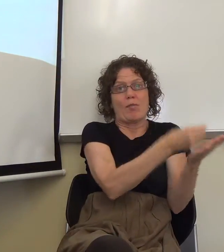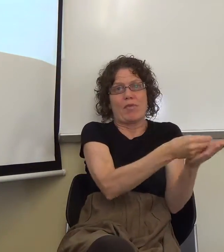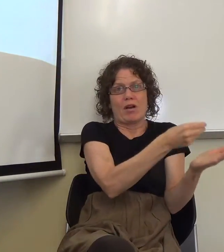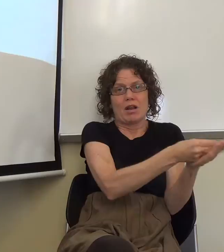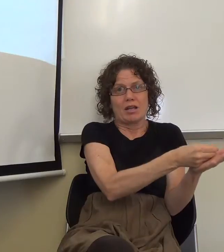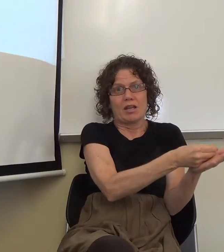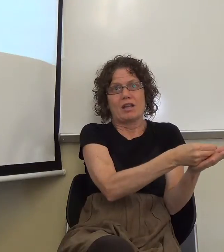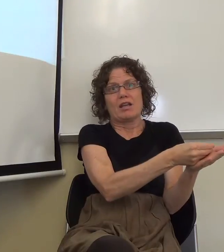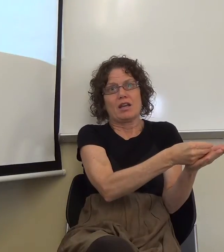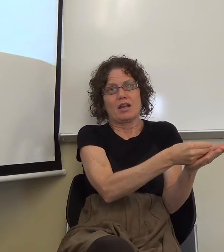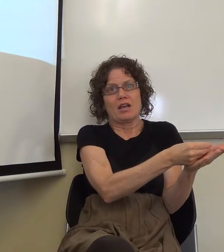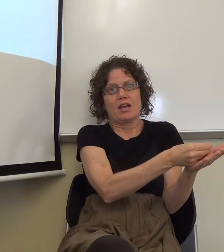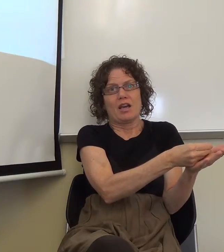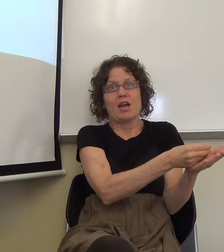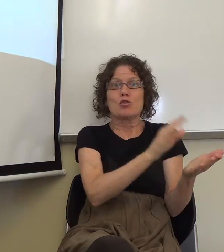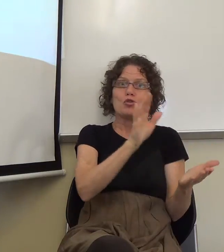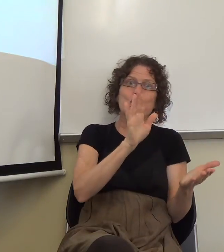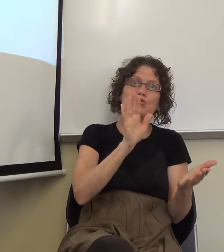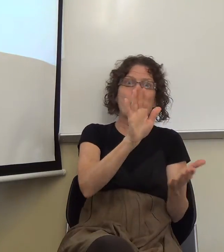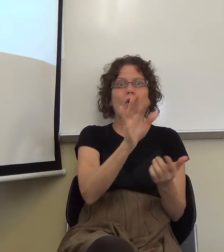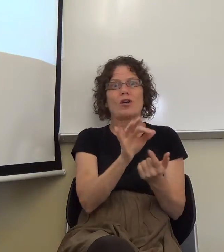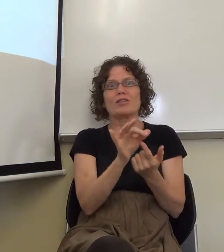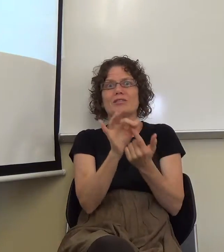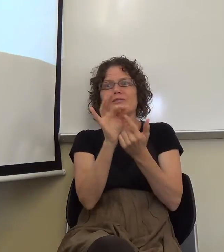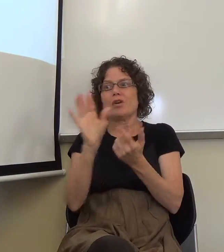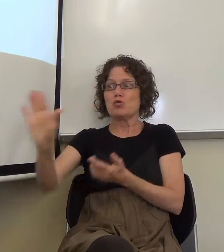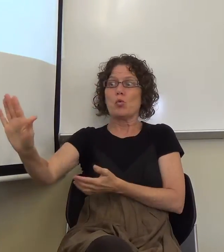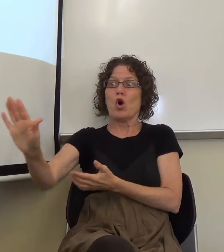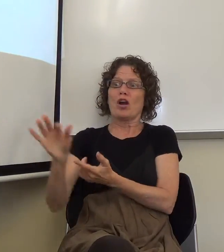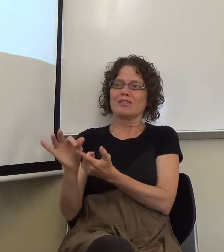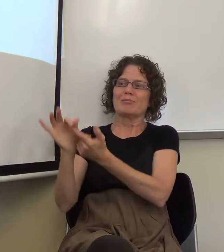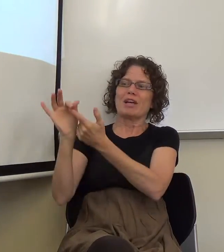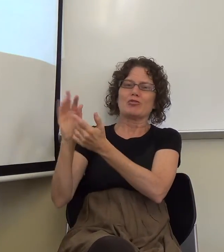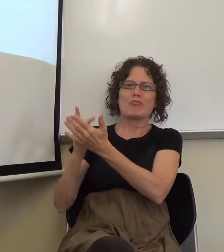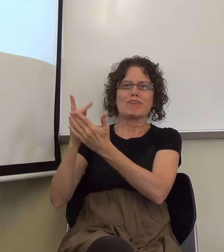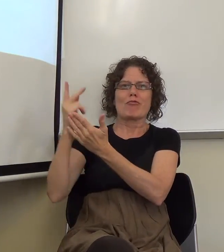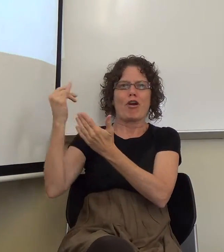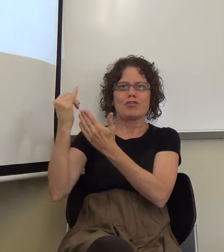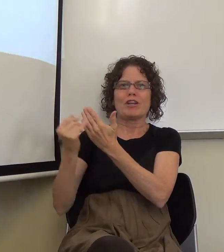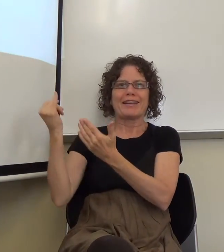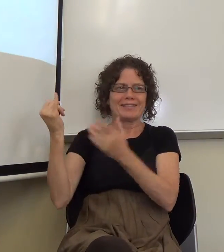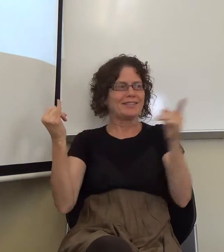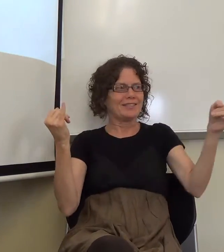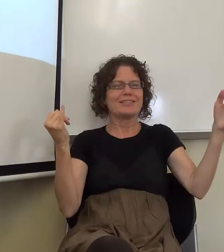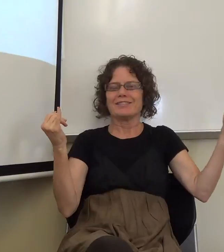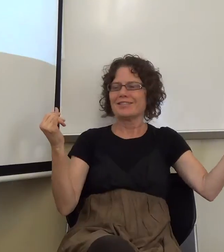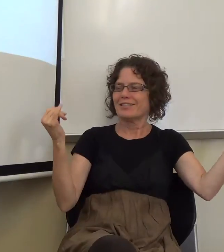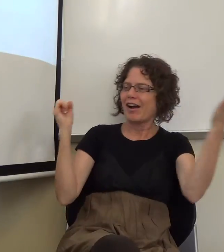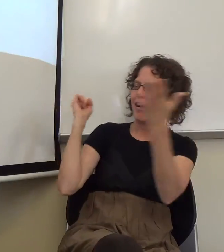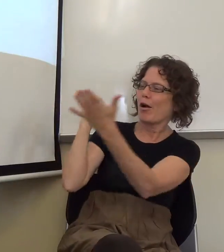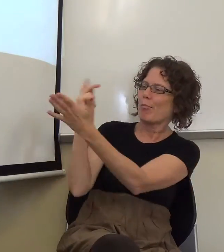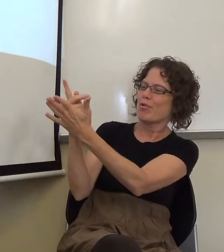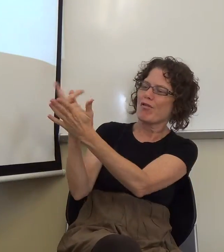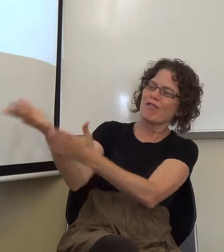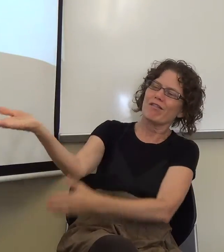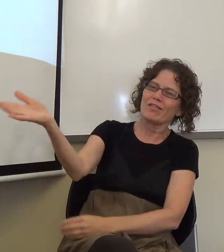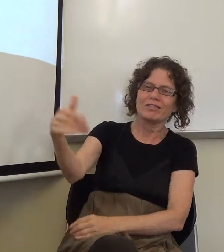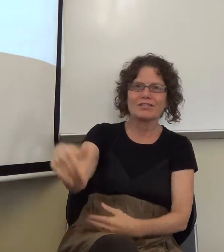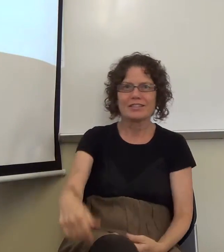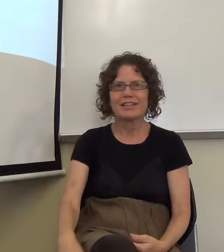your special project gets moved forward by that politician. Yeah, this is this, like you say, you read this and you're just